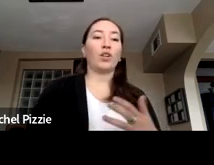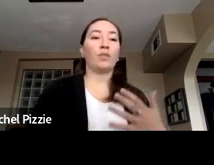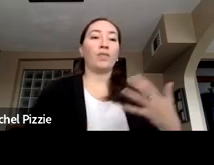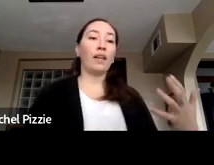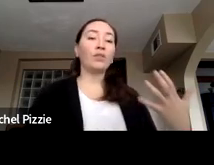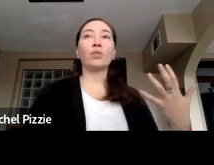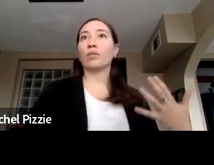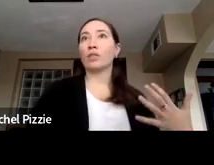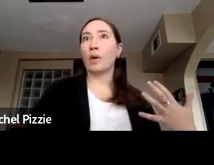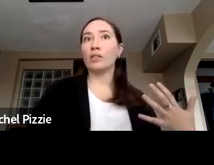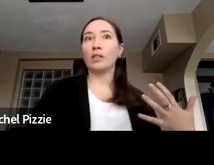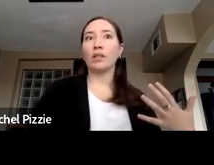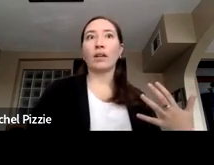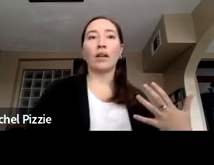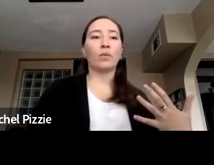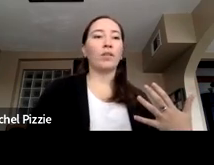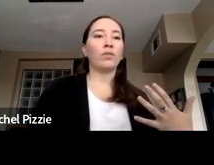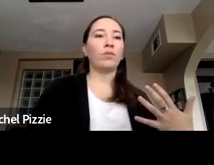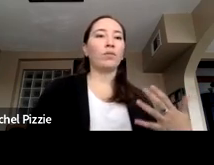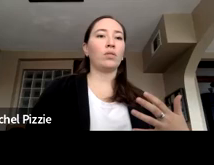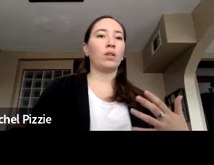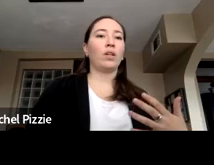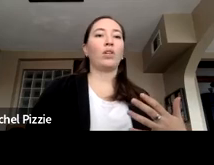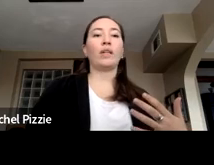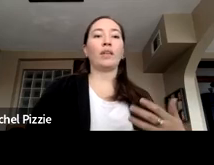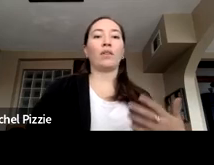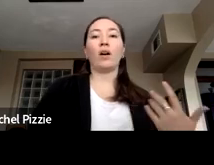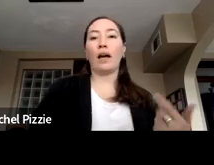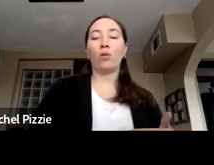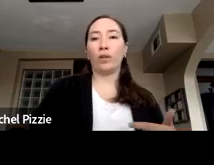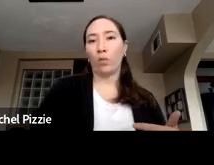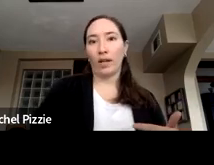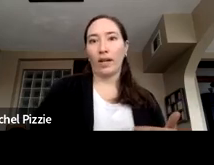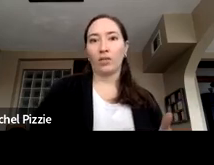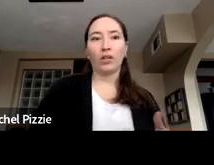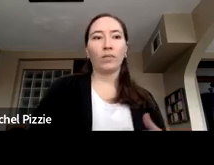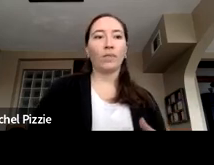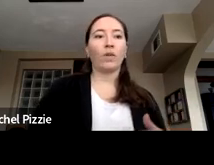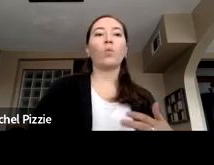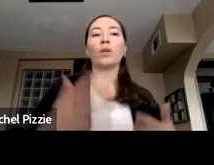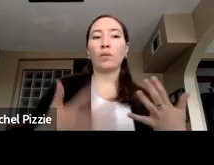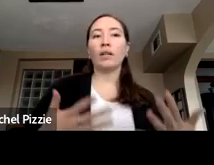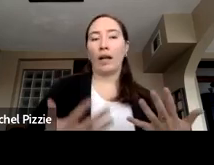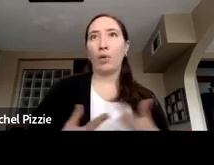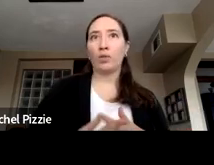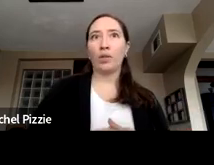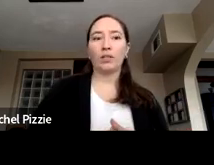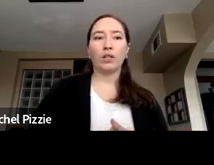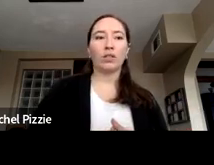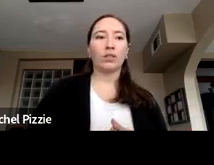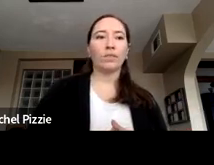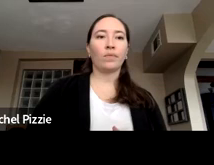So in terms of the answer, the response that you can get from individuals, you can either allow only one answer or you can allow